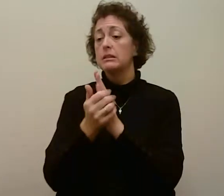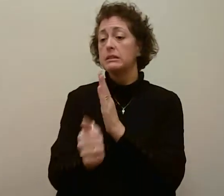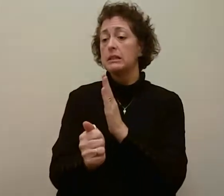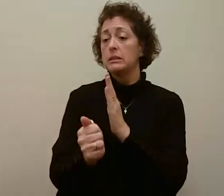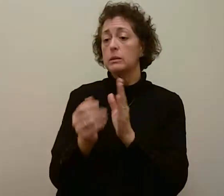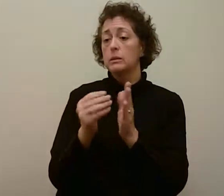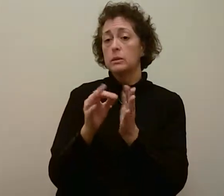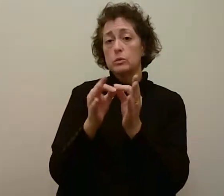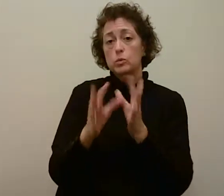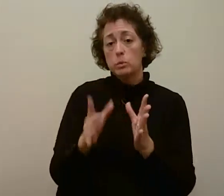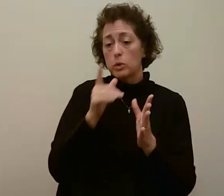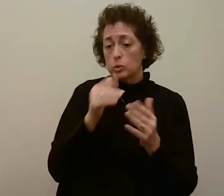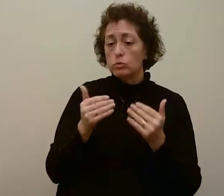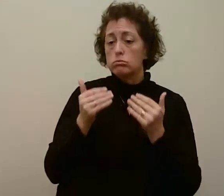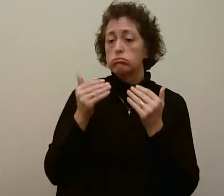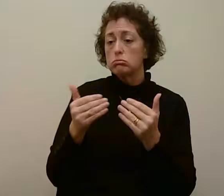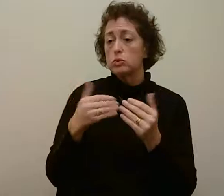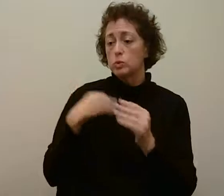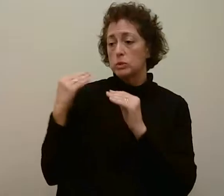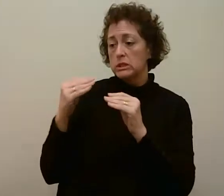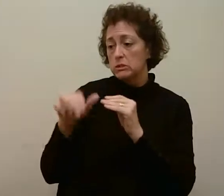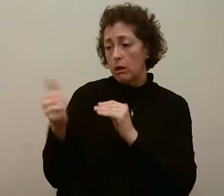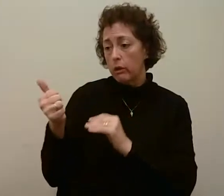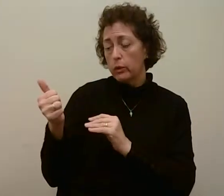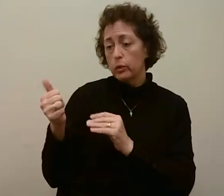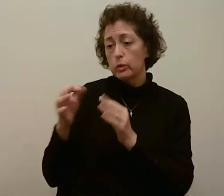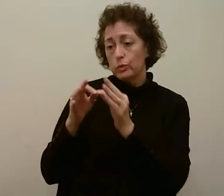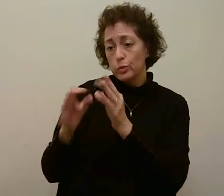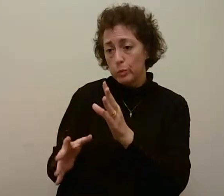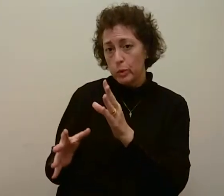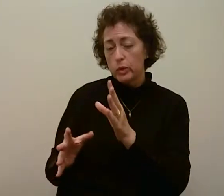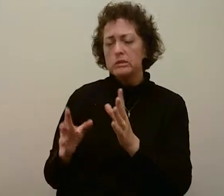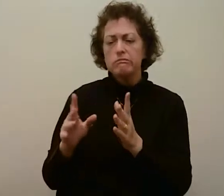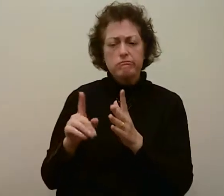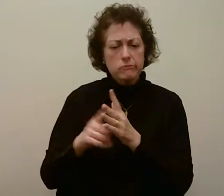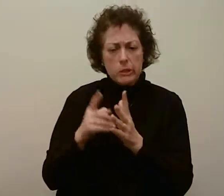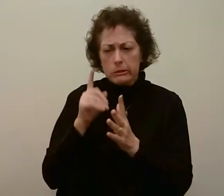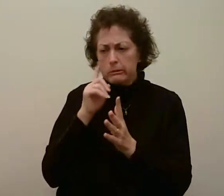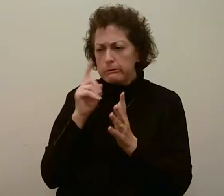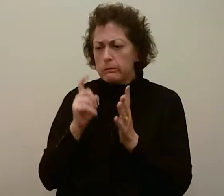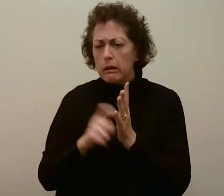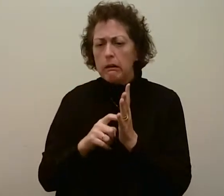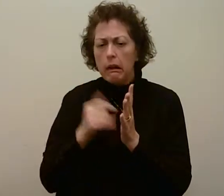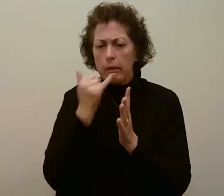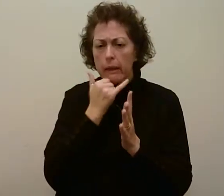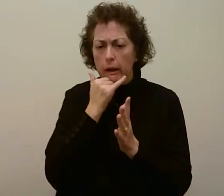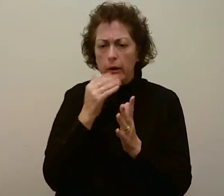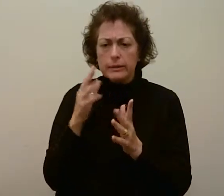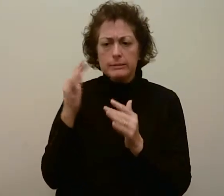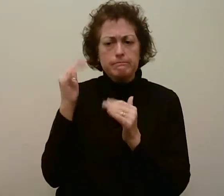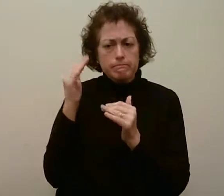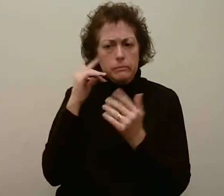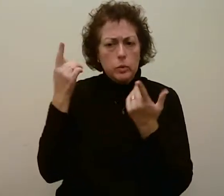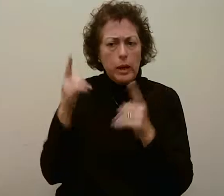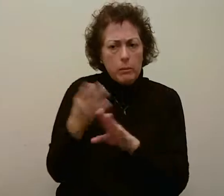to anticipate the trainees' errors. They can recognize the errors that are happening and occurring as